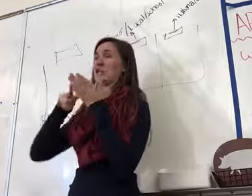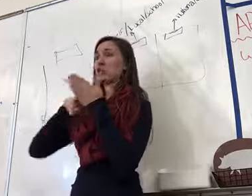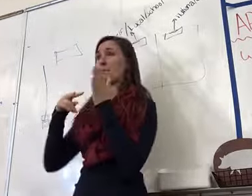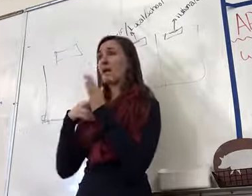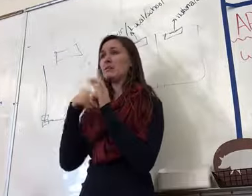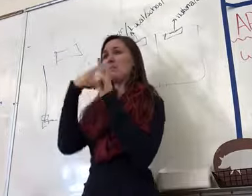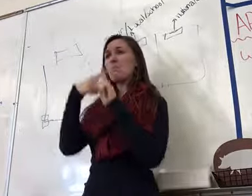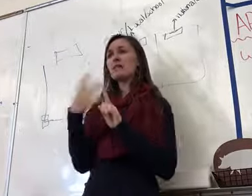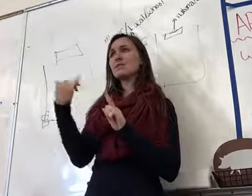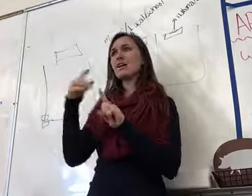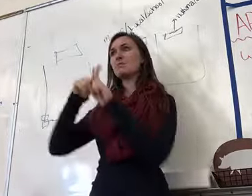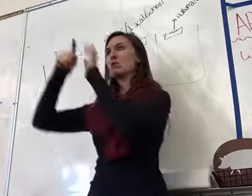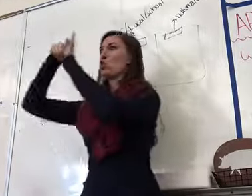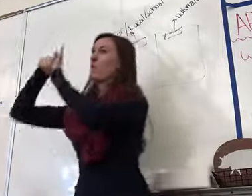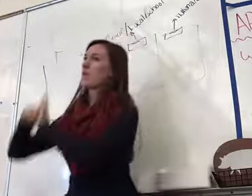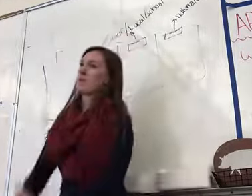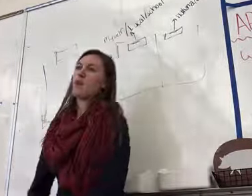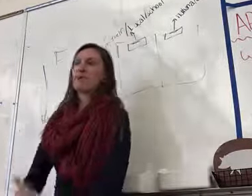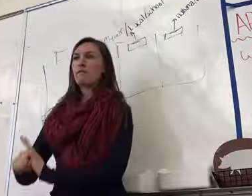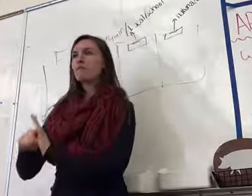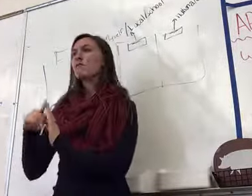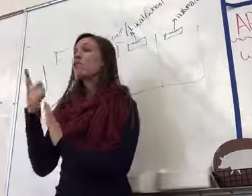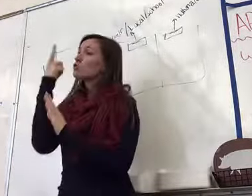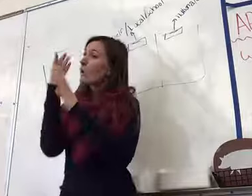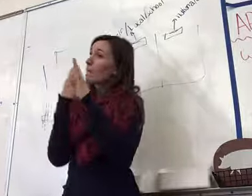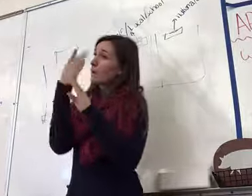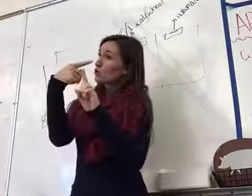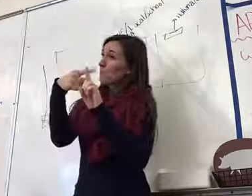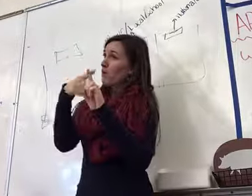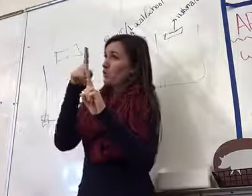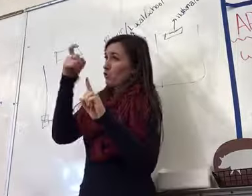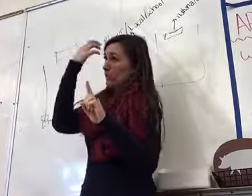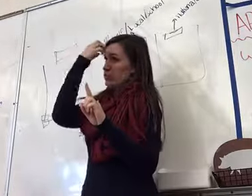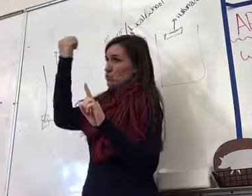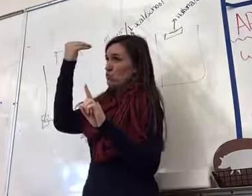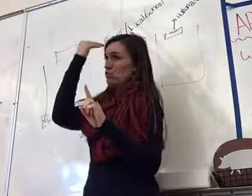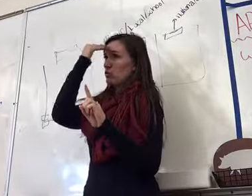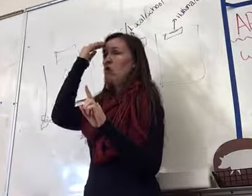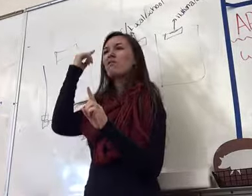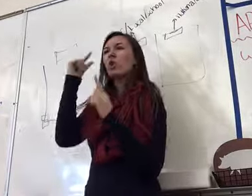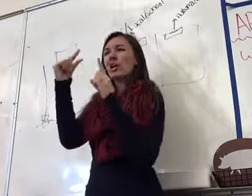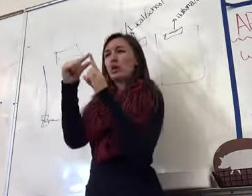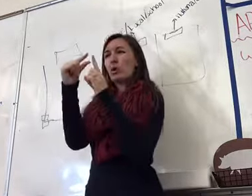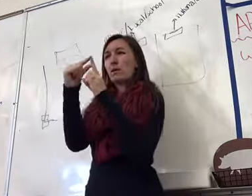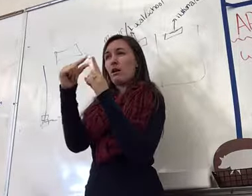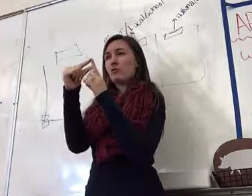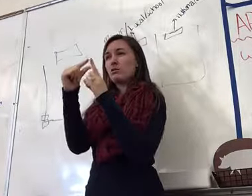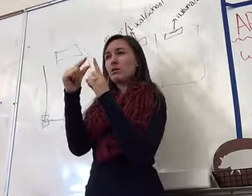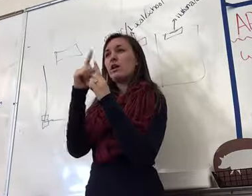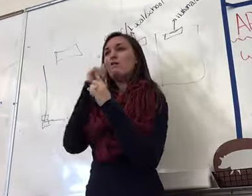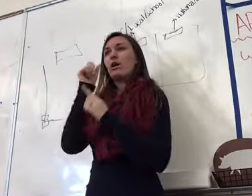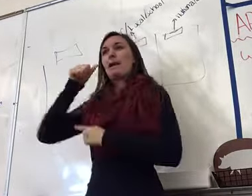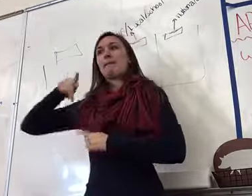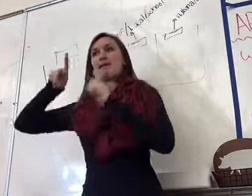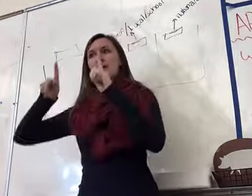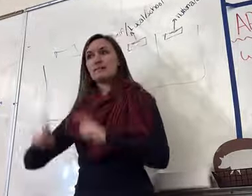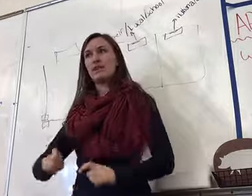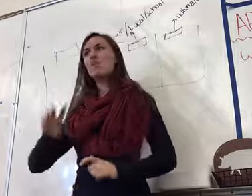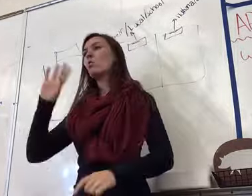there is one major positive that you should know in terms of a terminology for the AP exam. What is the one